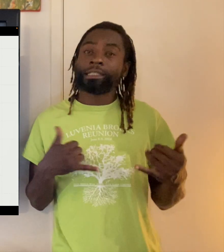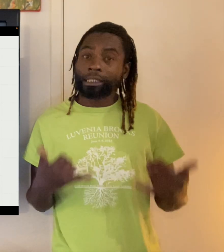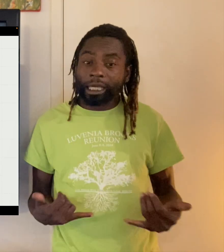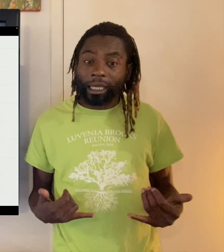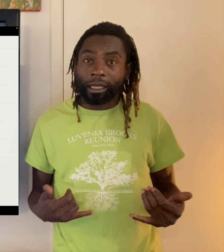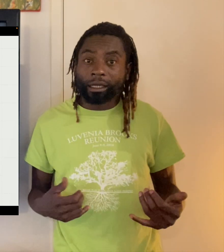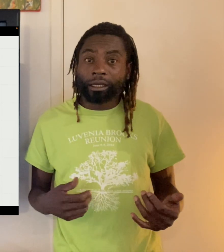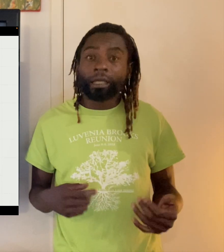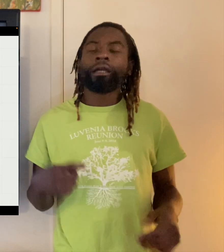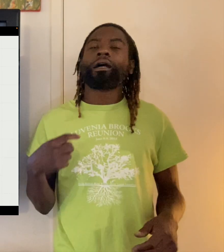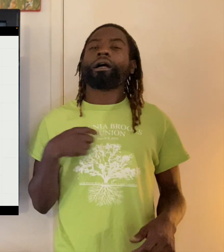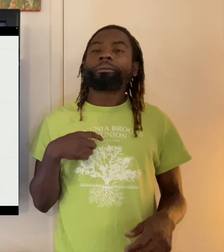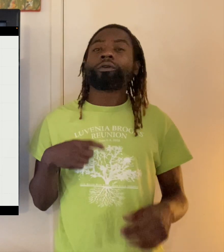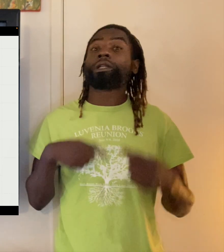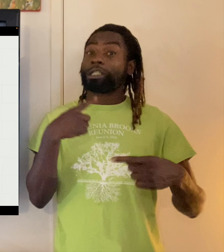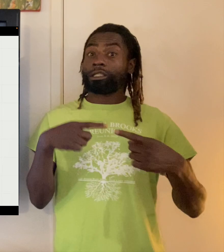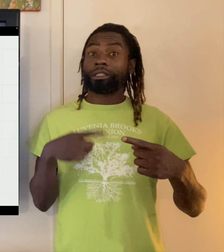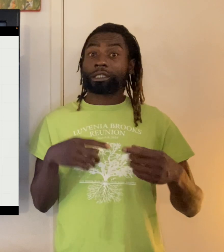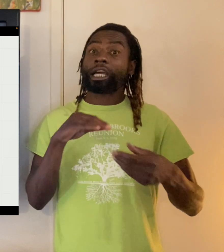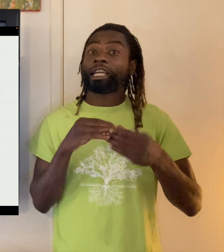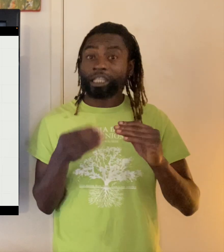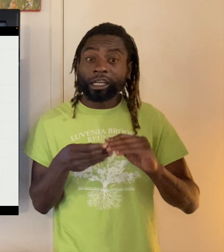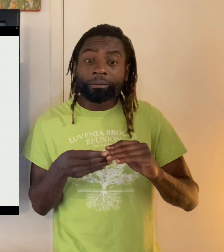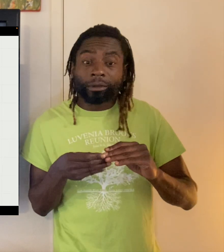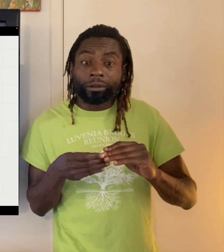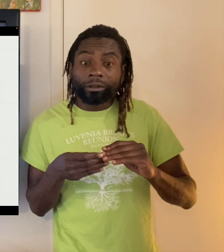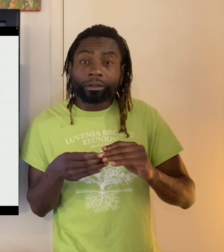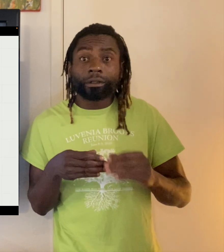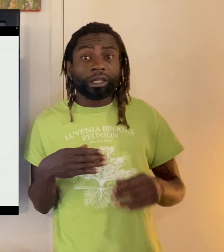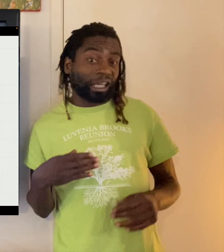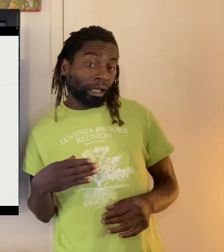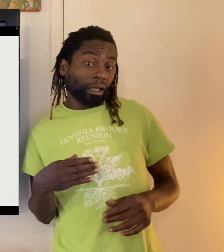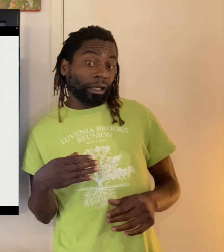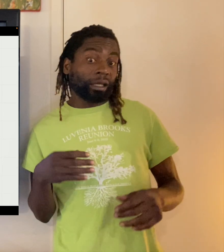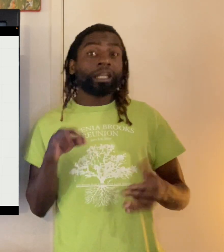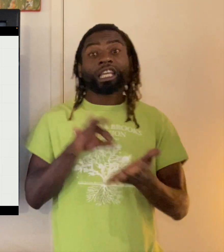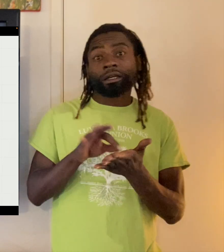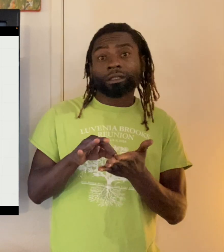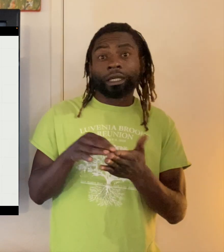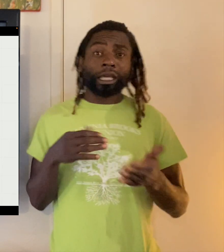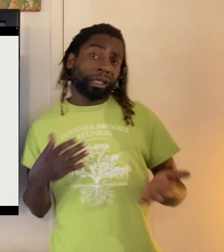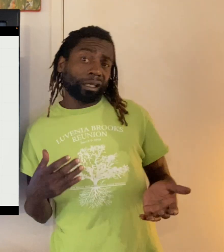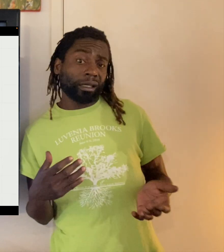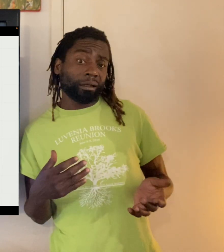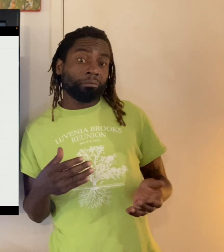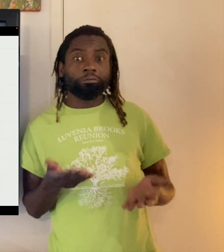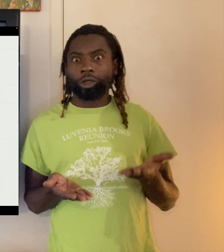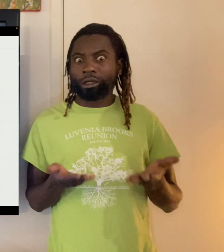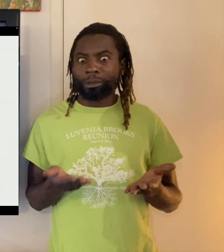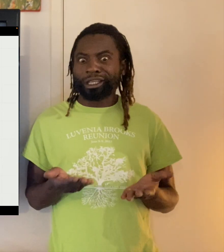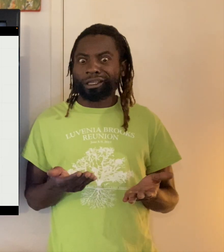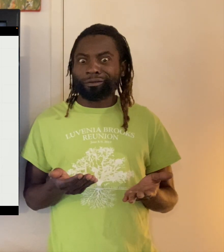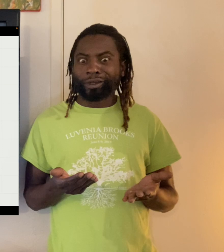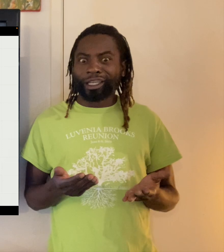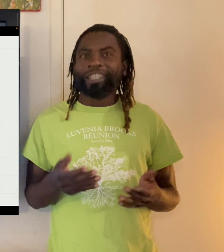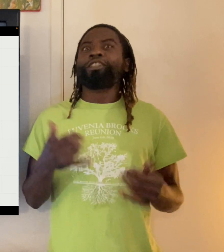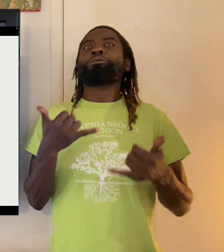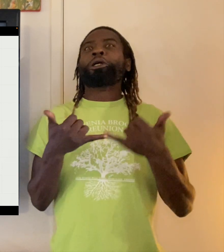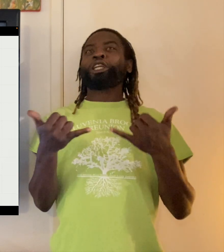everybody! Today I am going to talk to you about numbers and counting and maybe